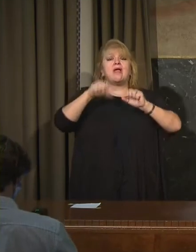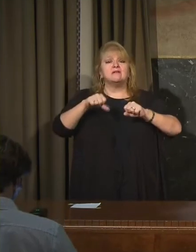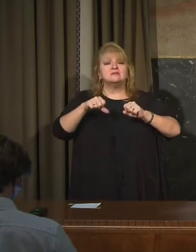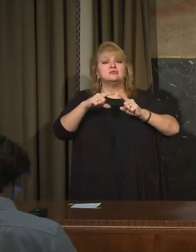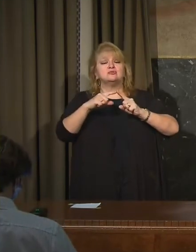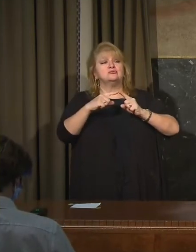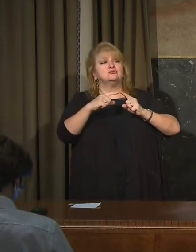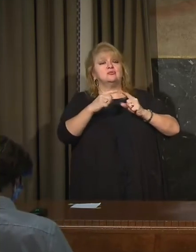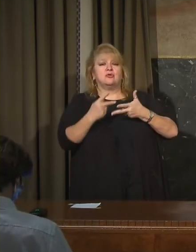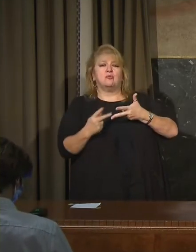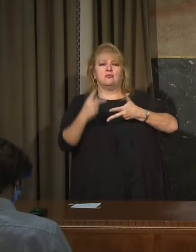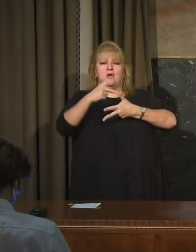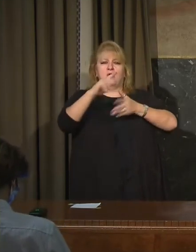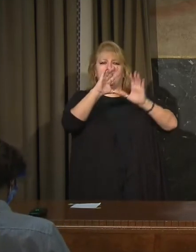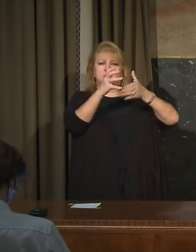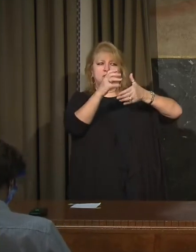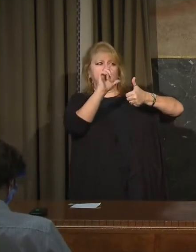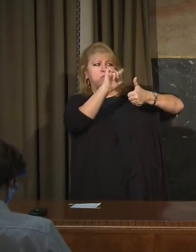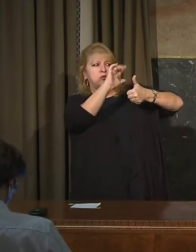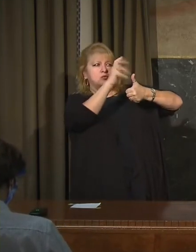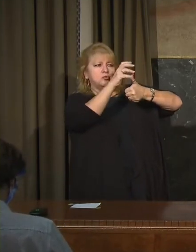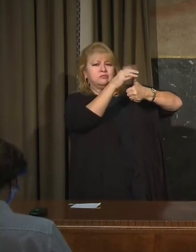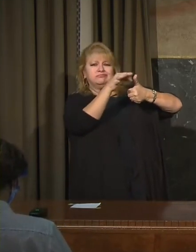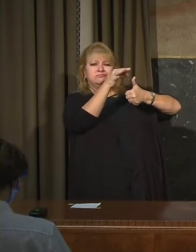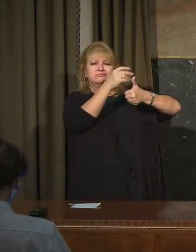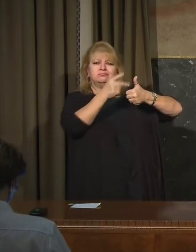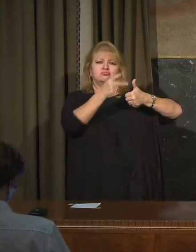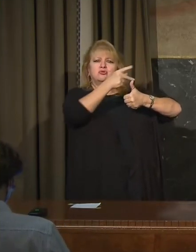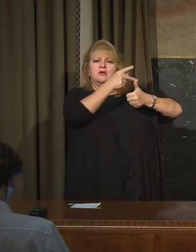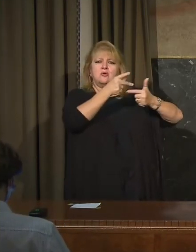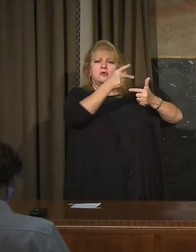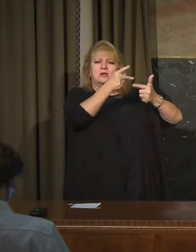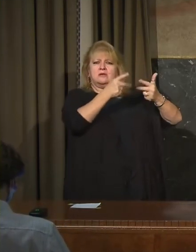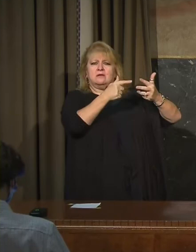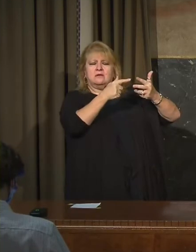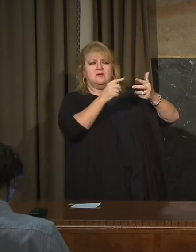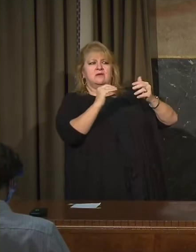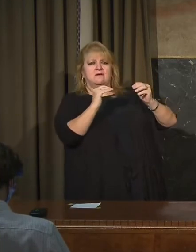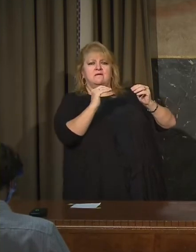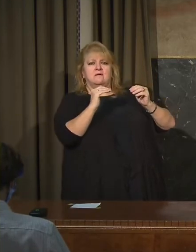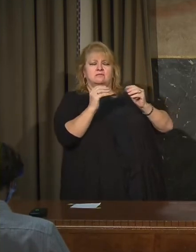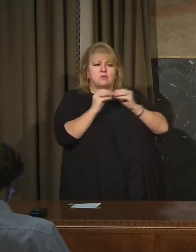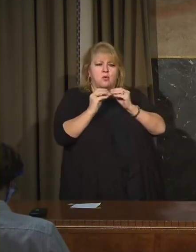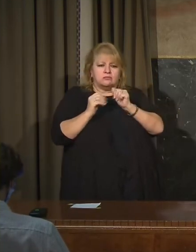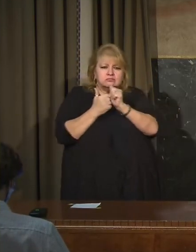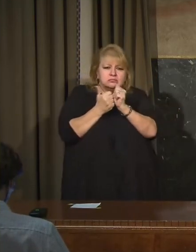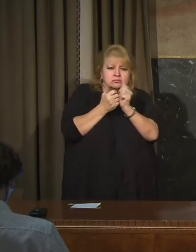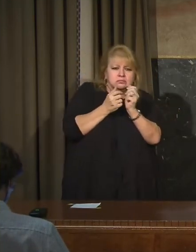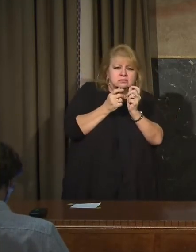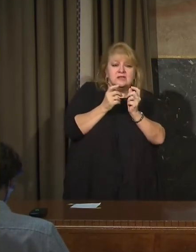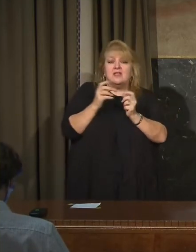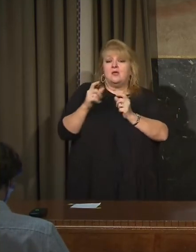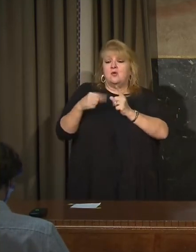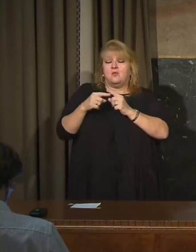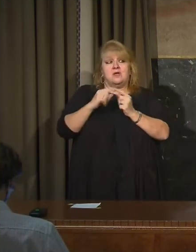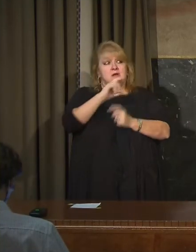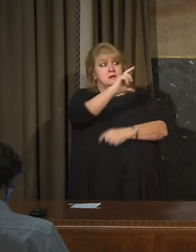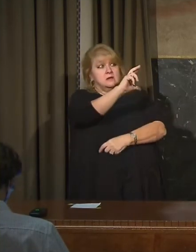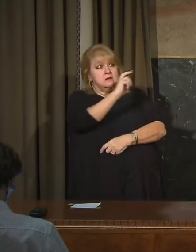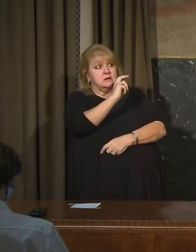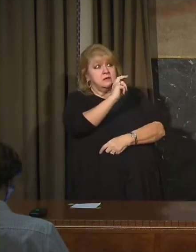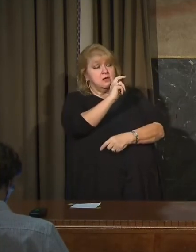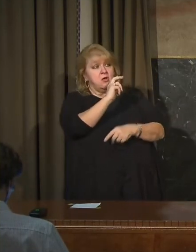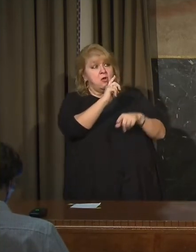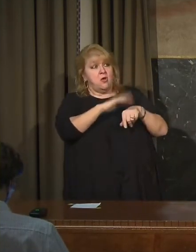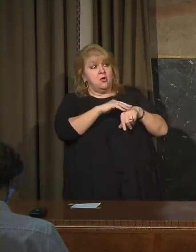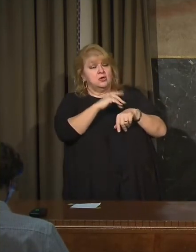eligible priority groups for this week. That decision was made last week based upon the allocation once we got it on Tuesday